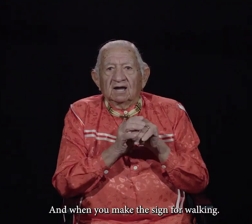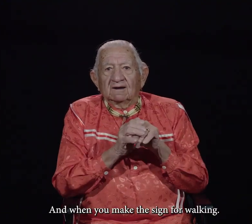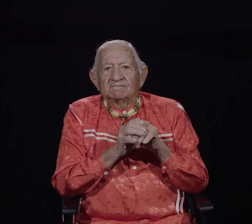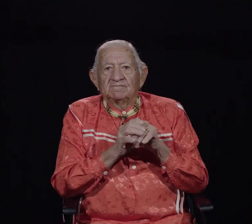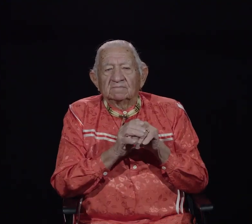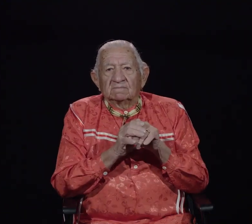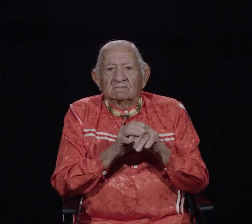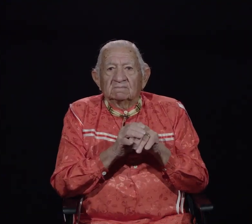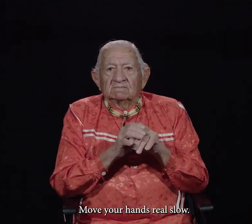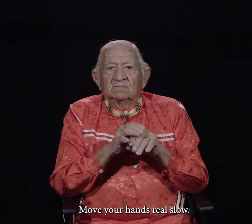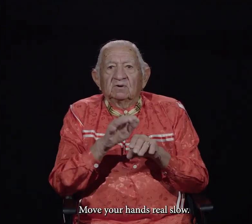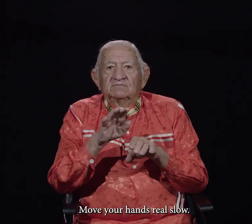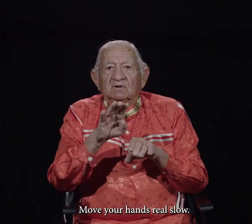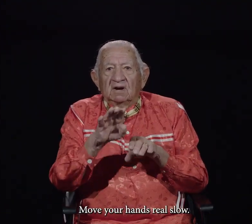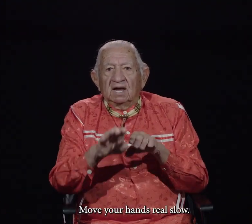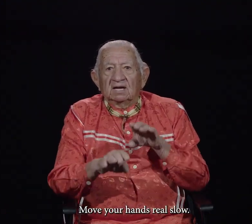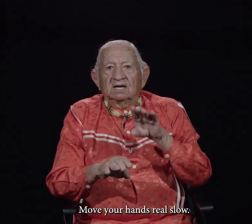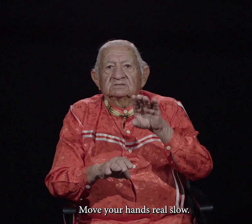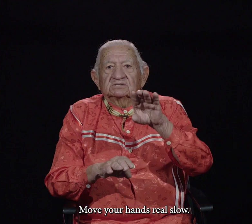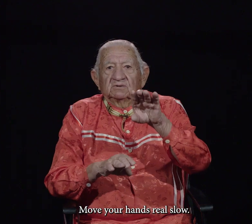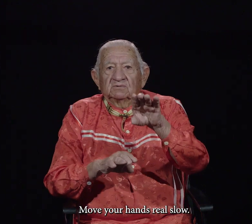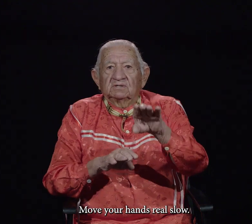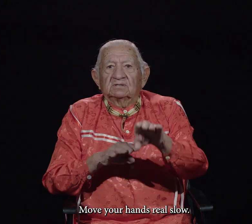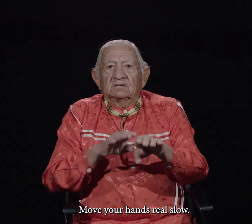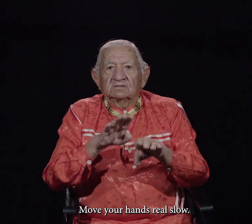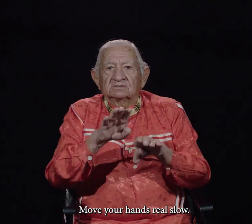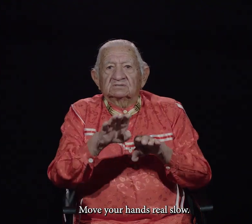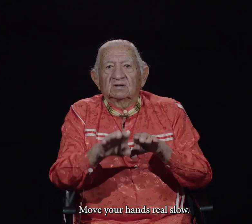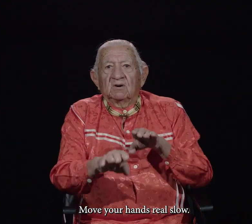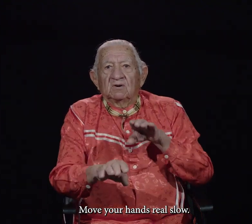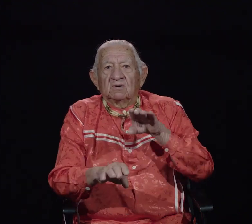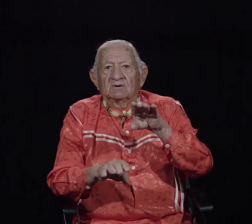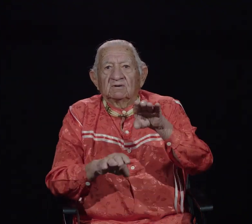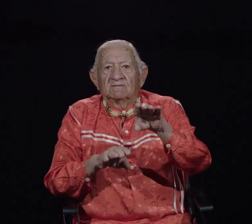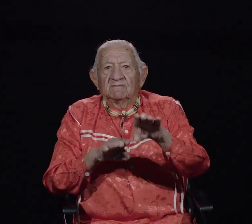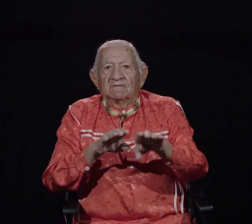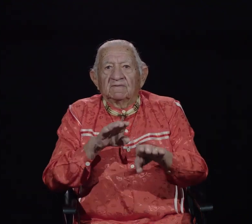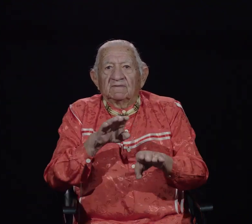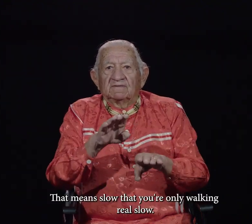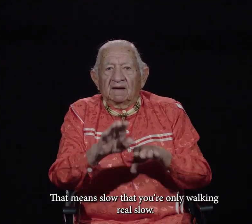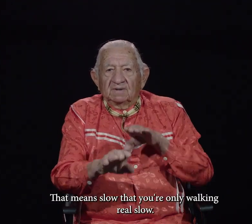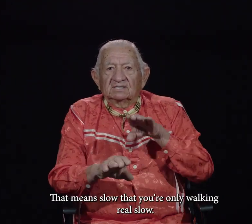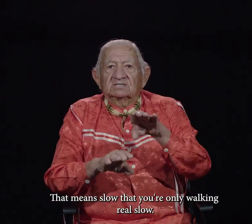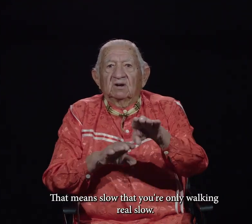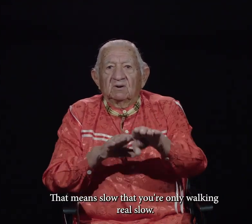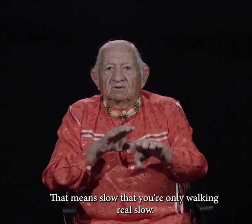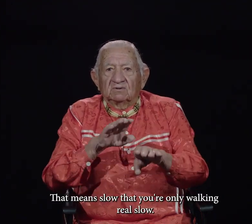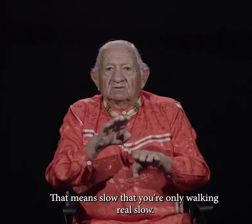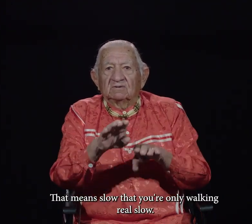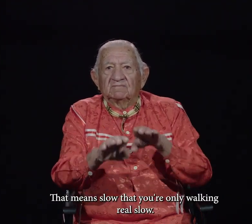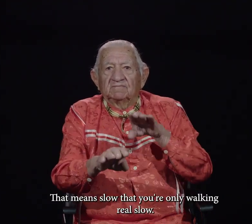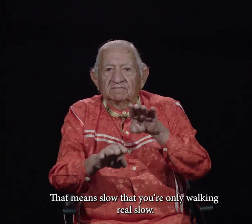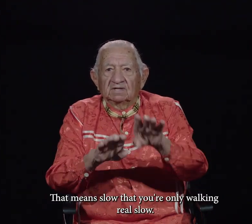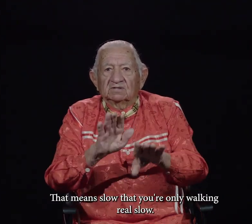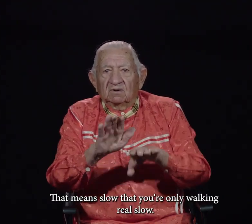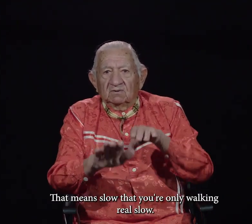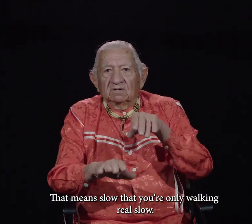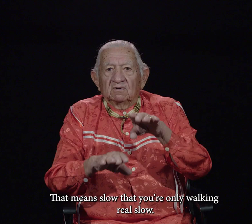walking, move your hands real slow. That means slow, that you're only